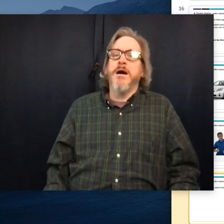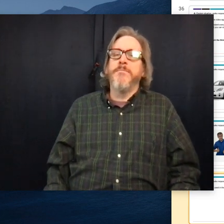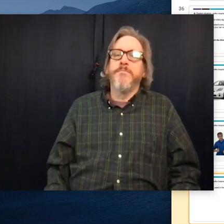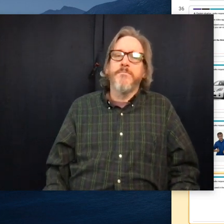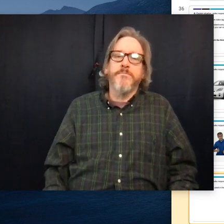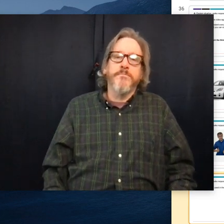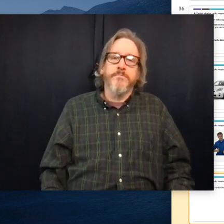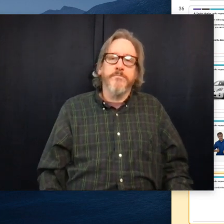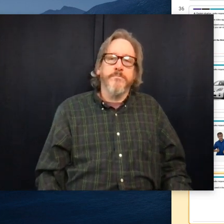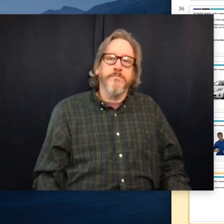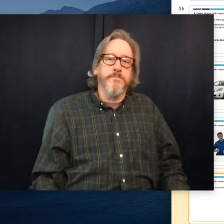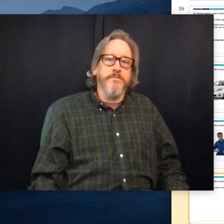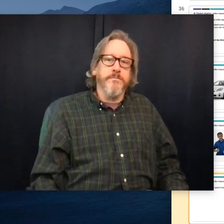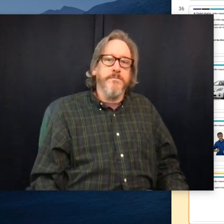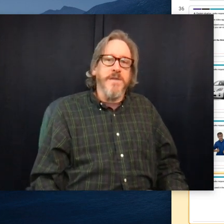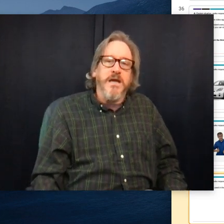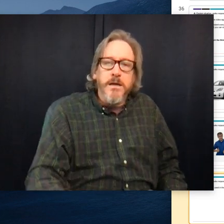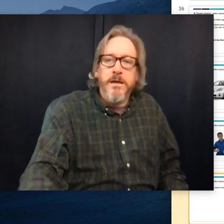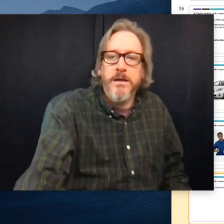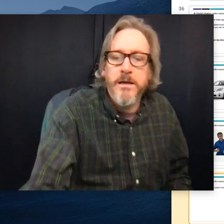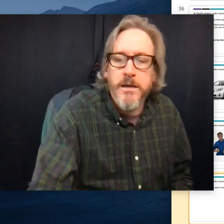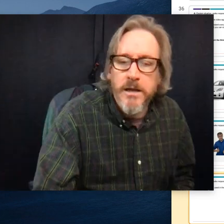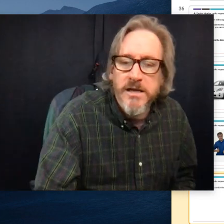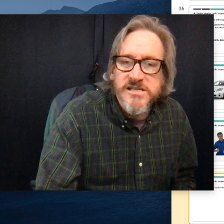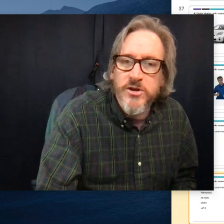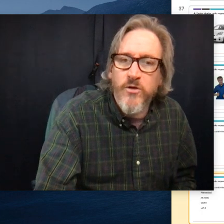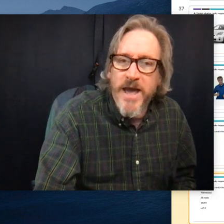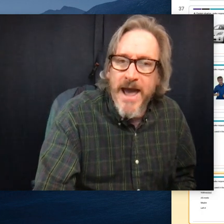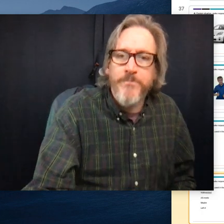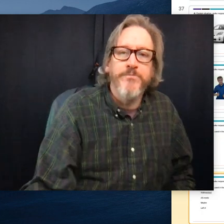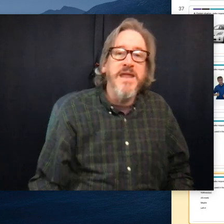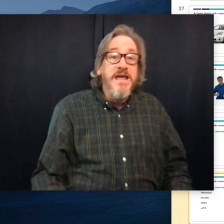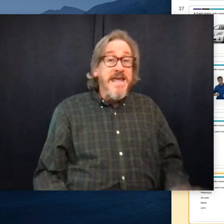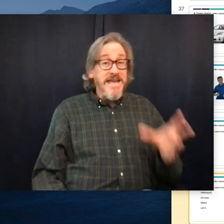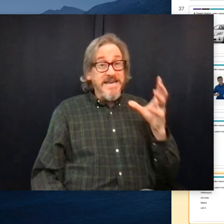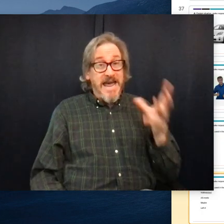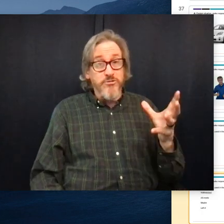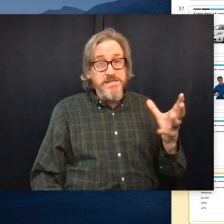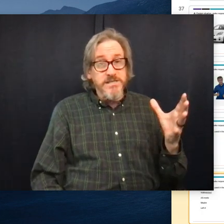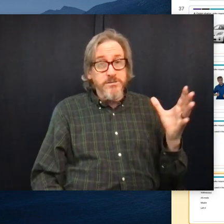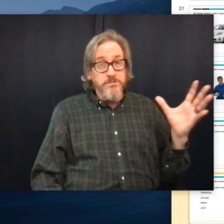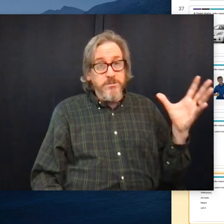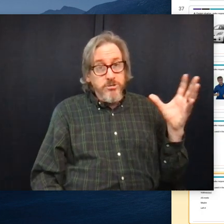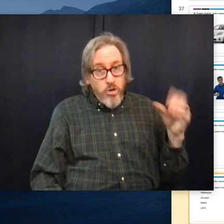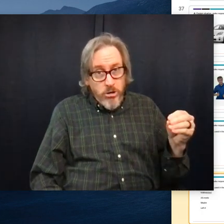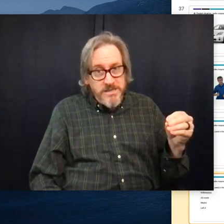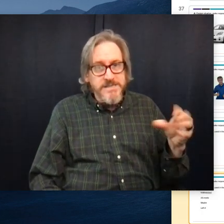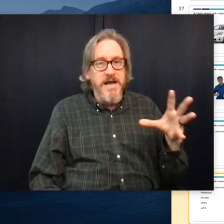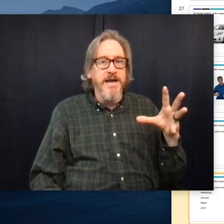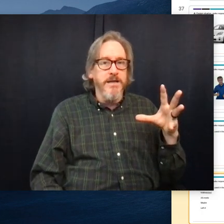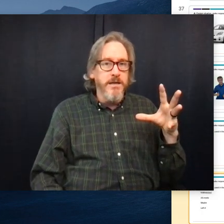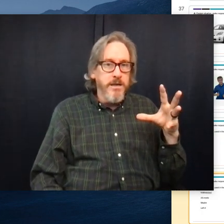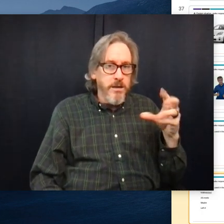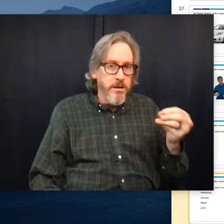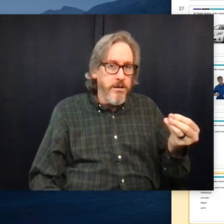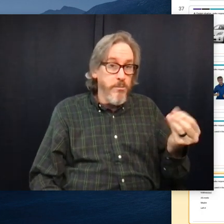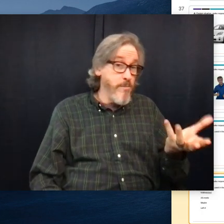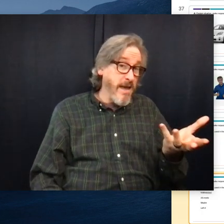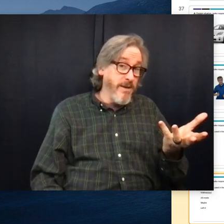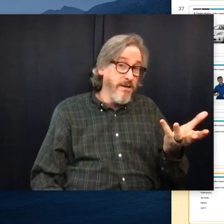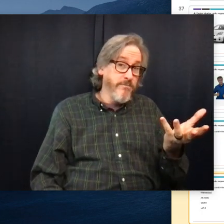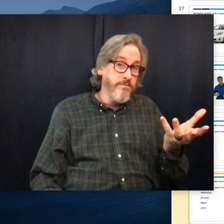me. We've already learned me, right? My, and now we have myself. And I think we've touched on it